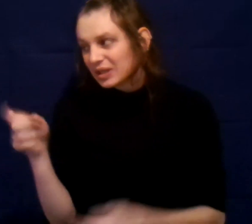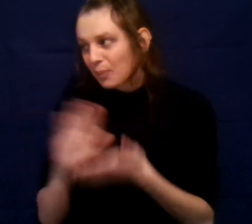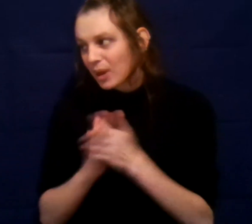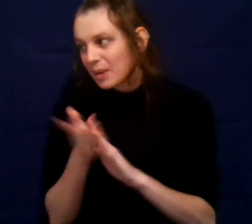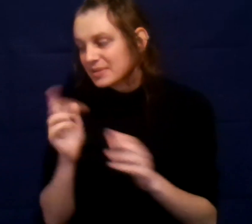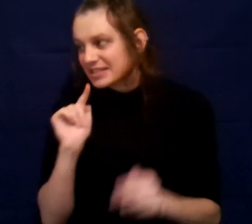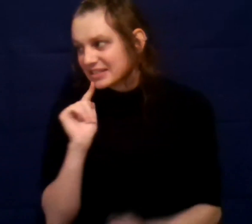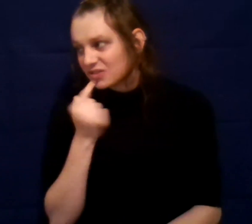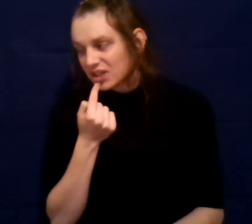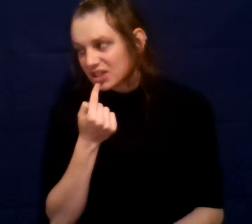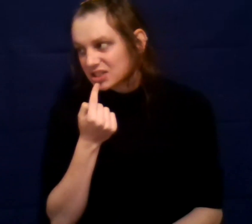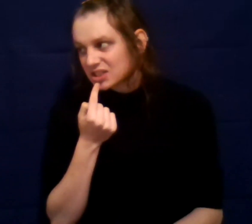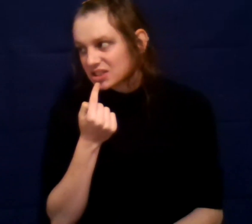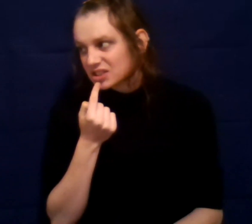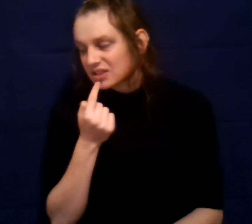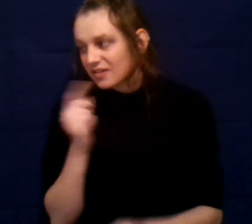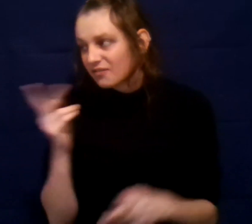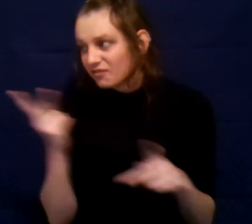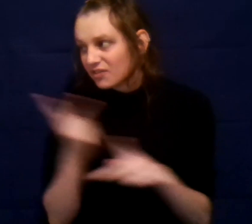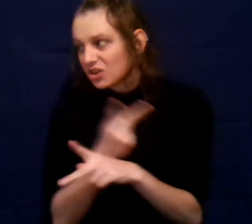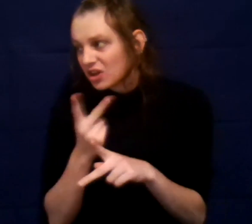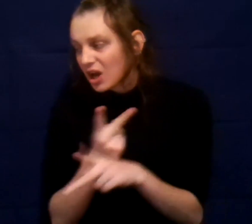like, what you want to do.